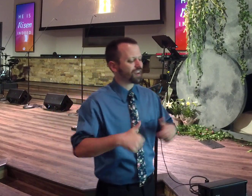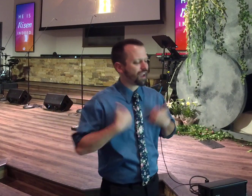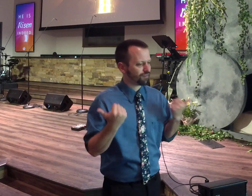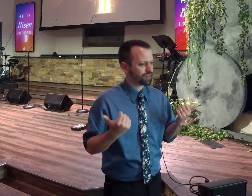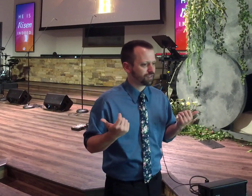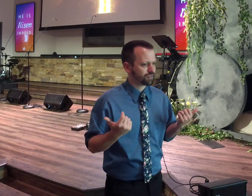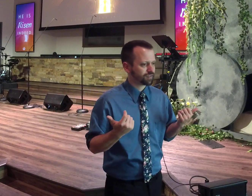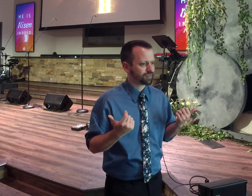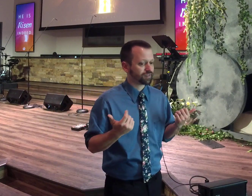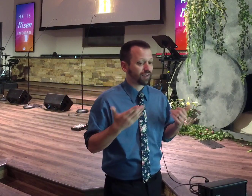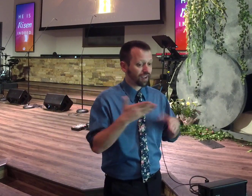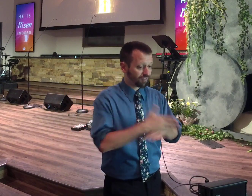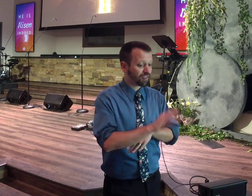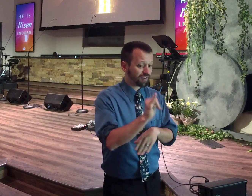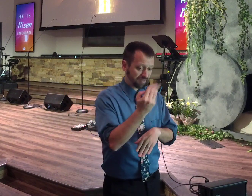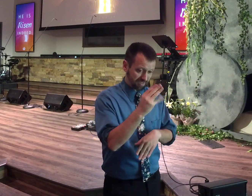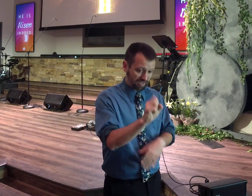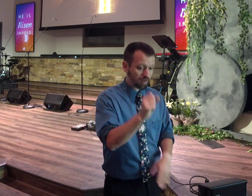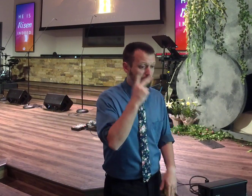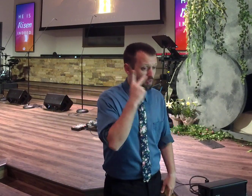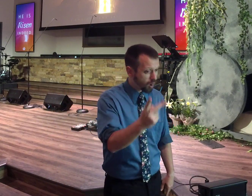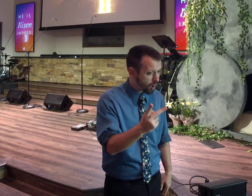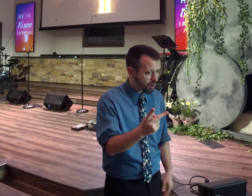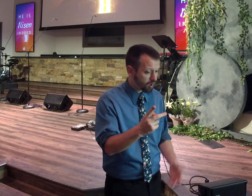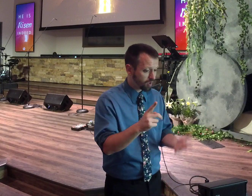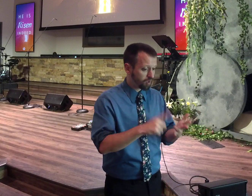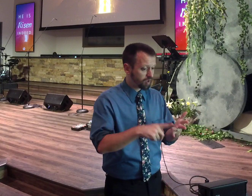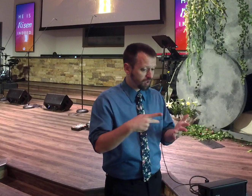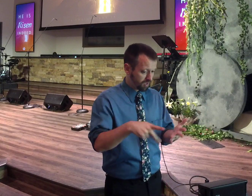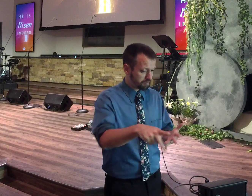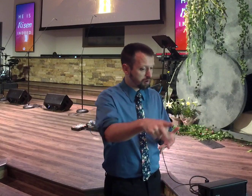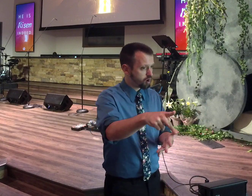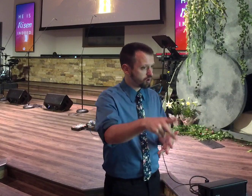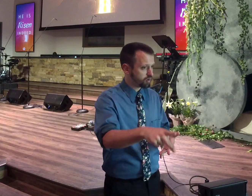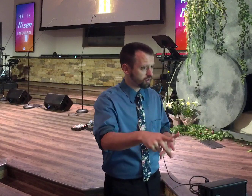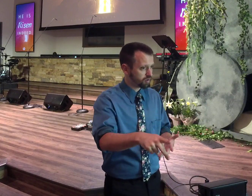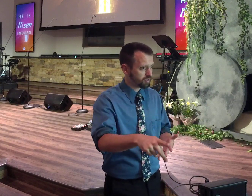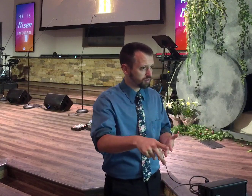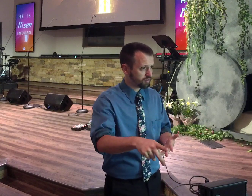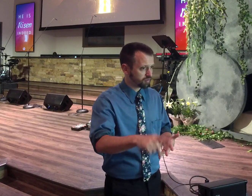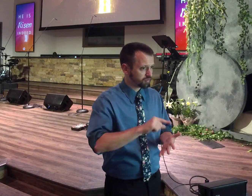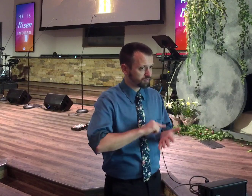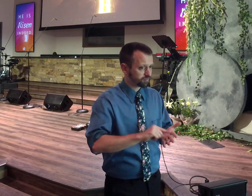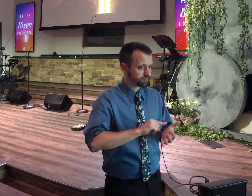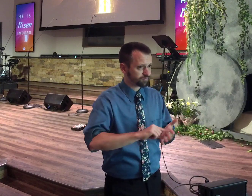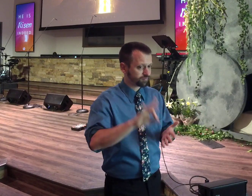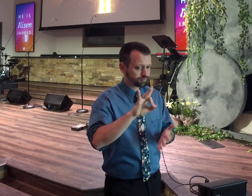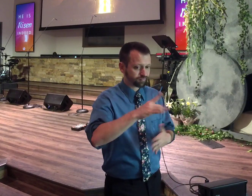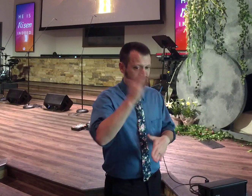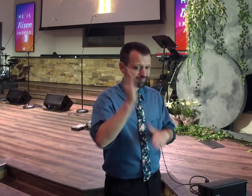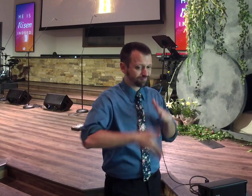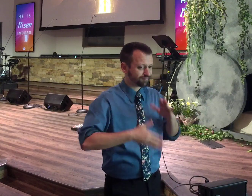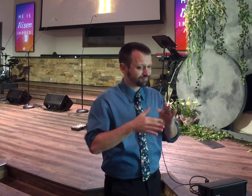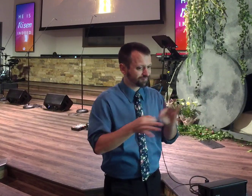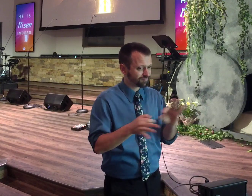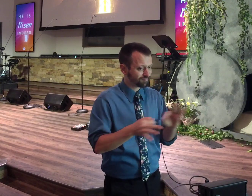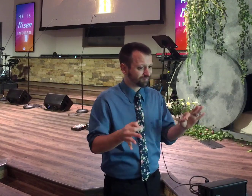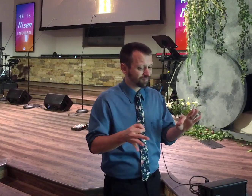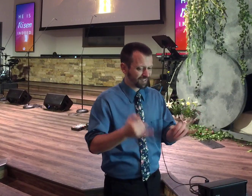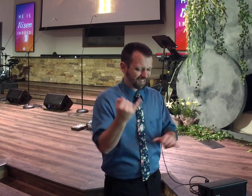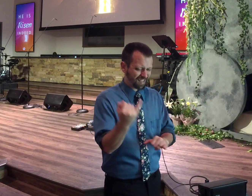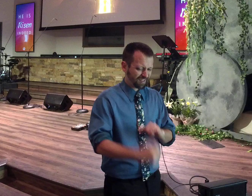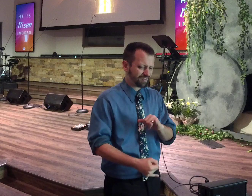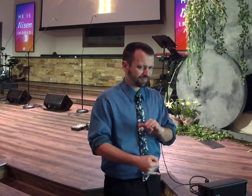he was seen by James, and then by all the apostles. And then verse number 8, he concludes this section. He says, last of